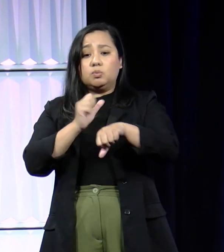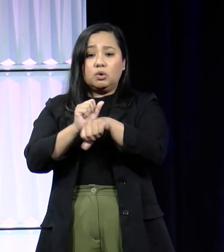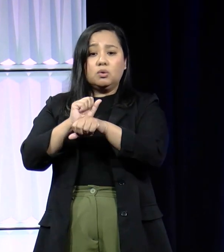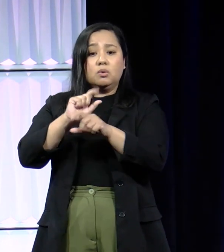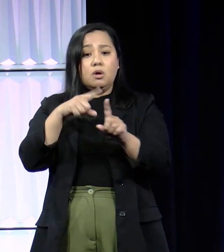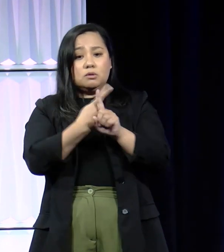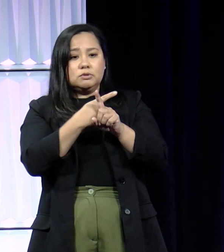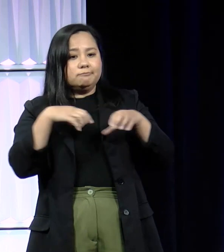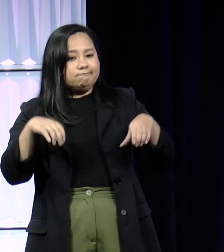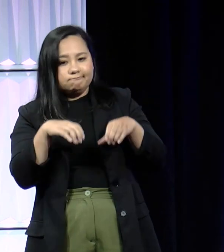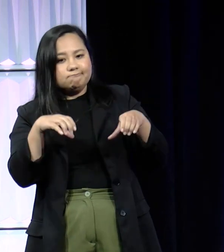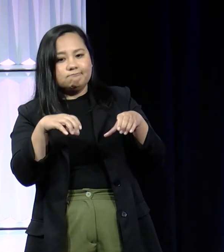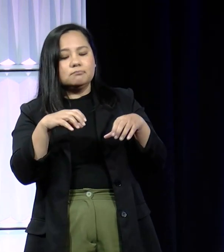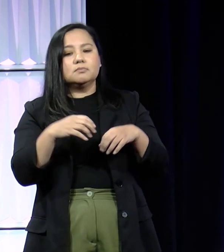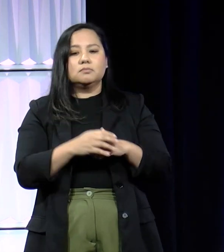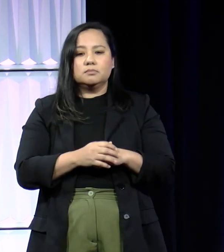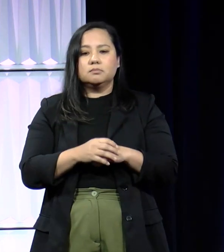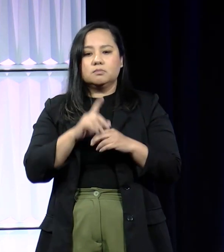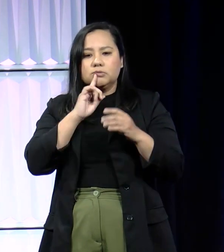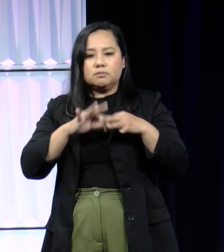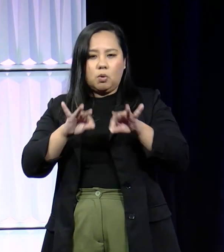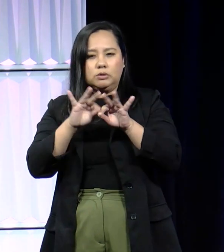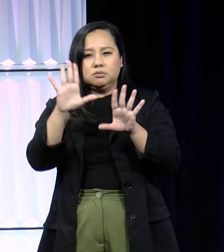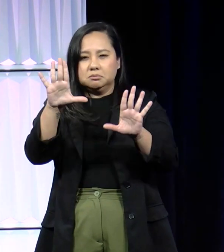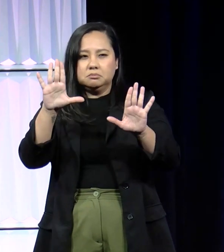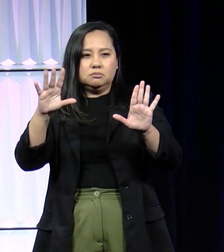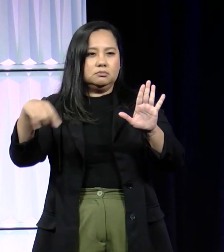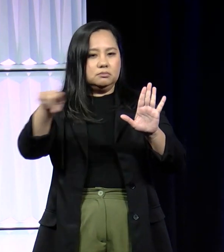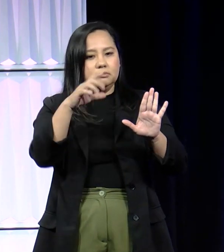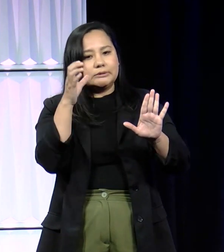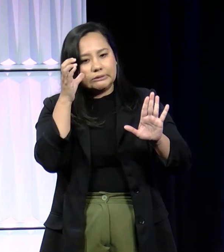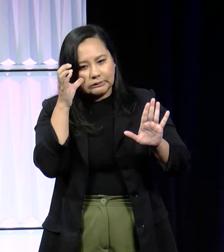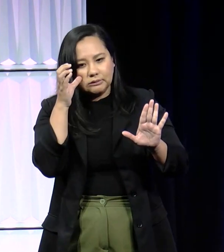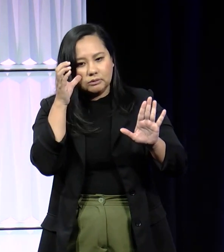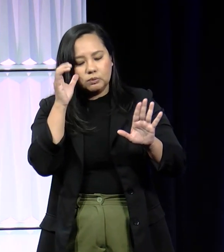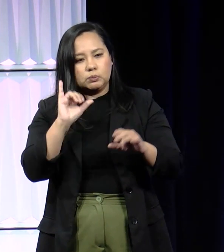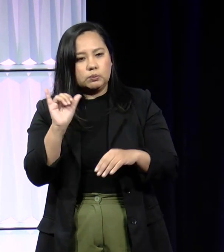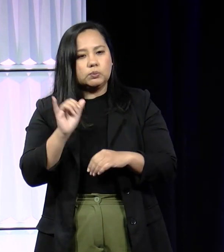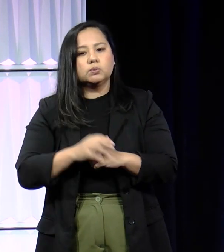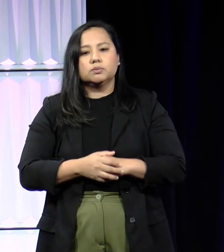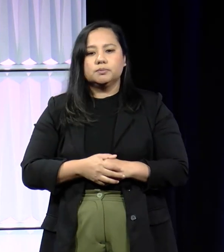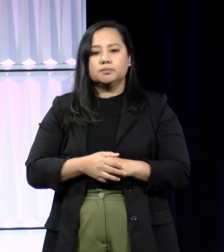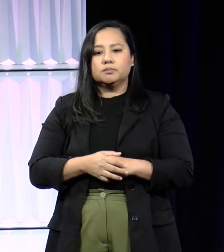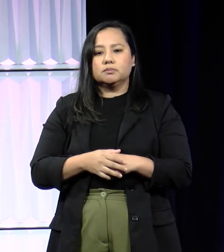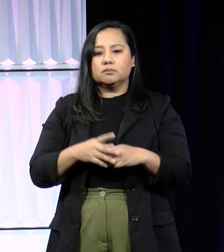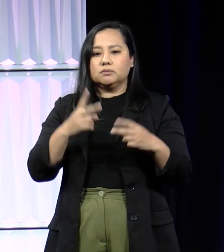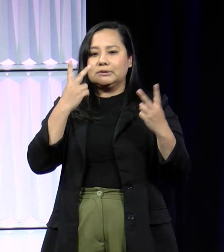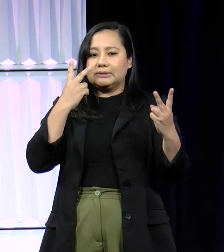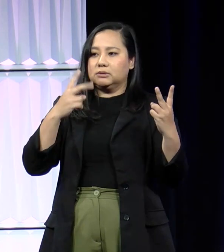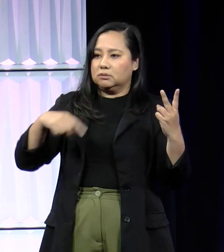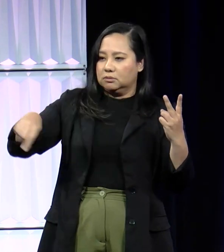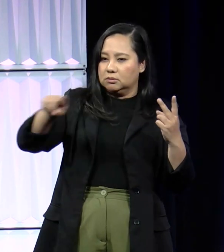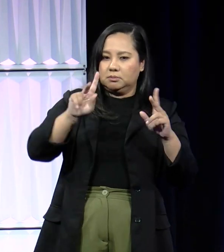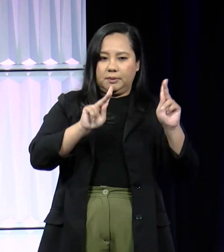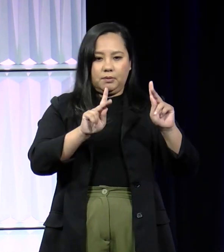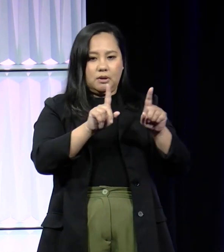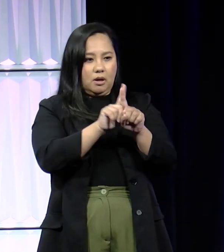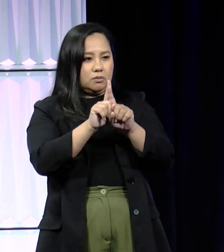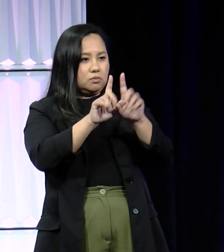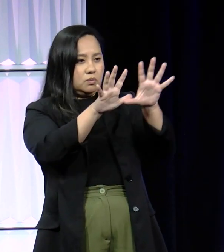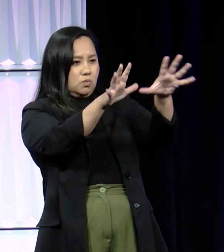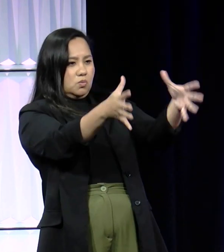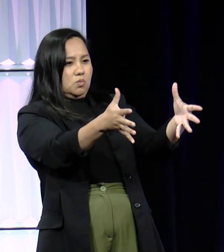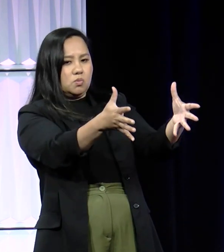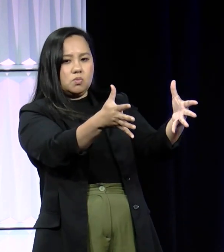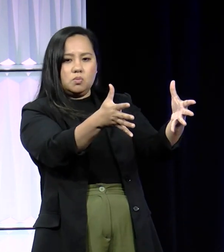also about listening. For seeing people as their whole selves. It's about promoting